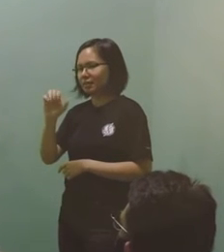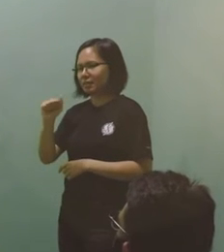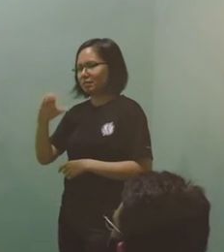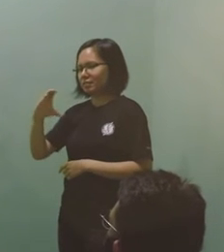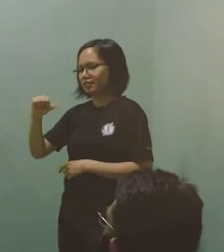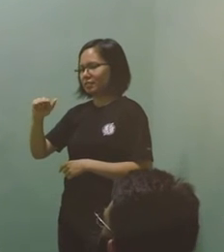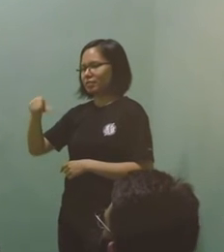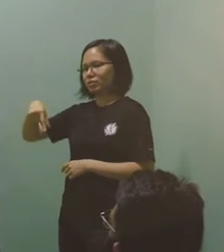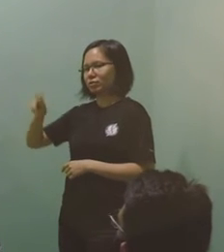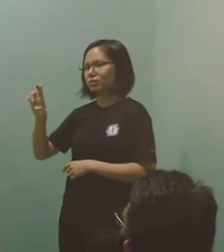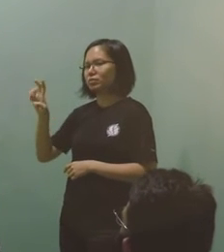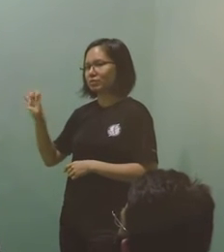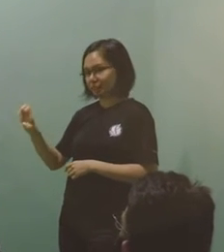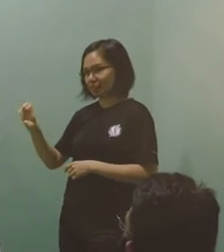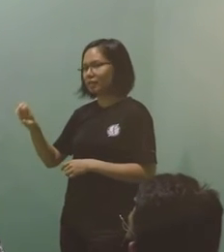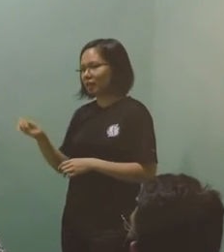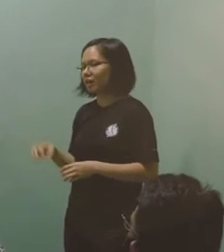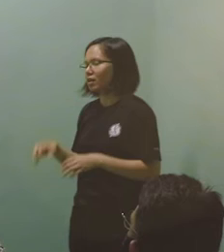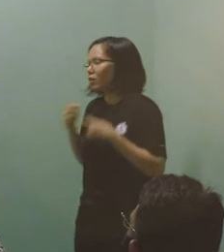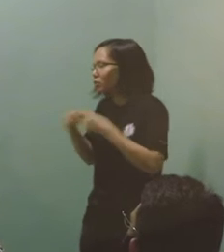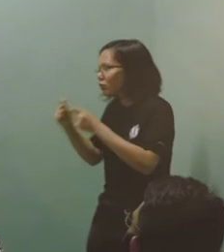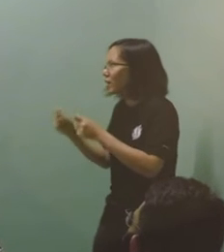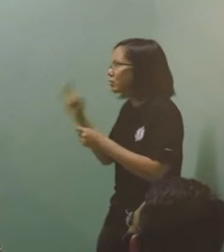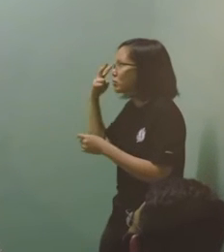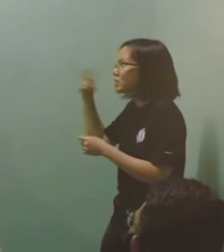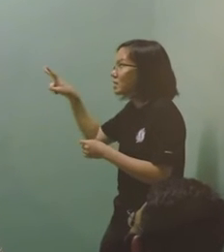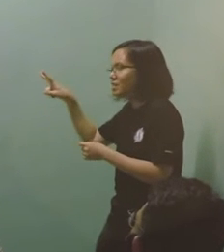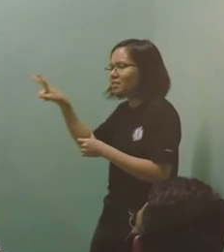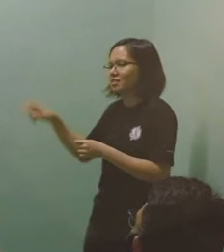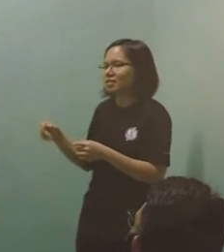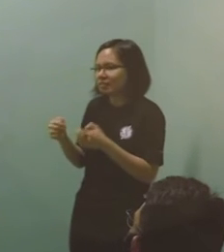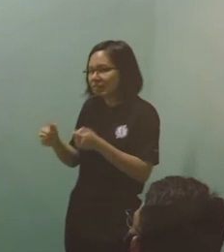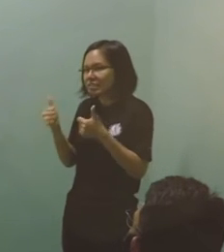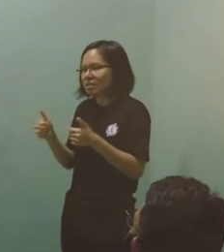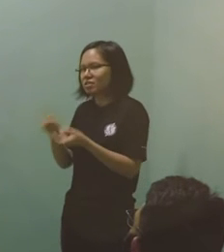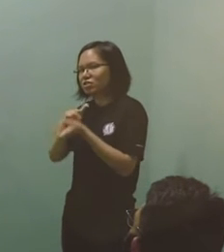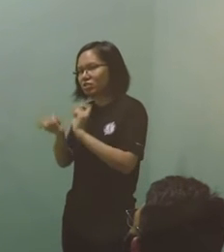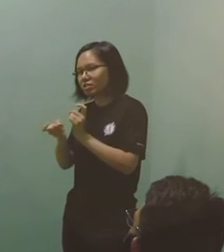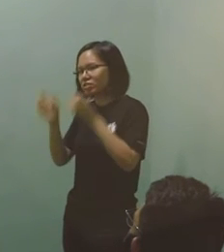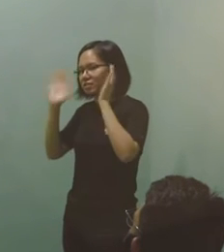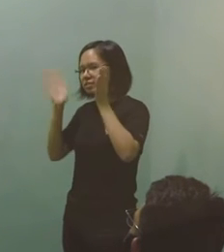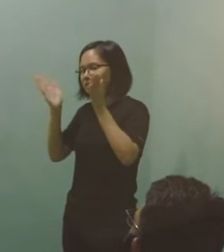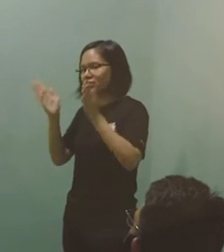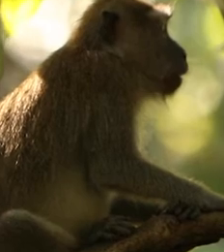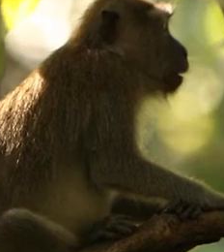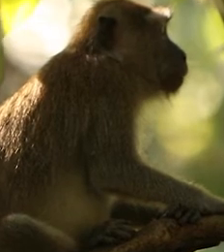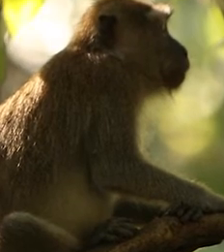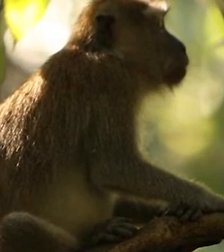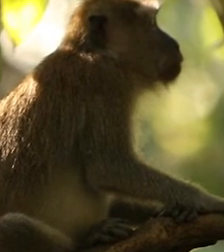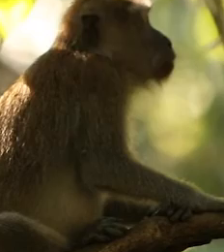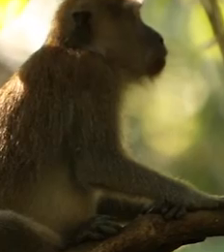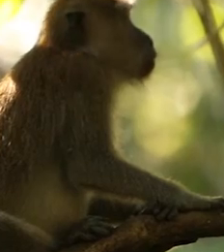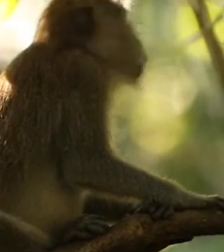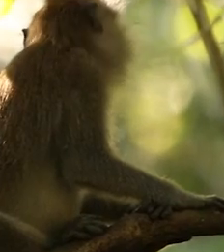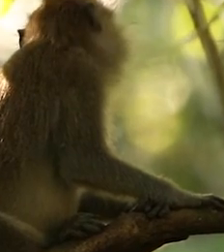to the body language of the monkey and try to notice the sudden shifts in the attention of the mother monkey. Okay?